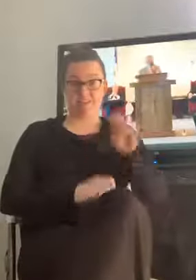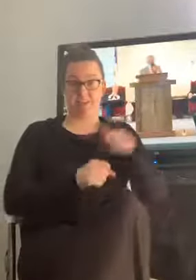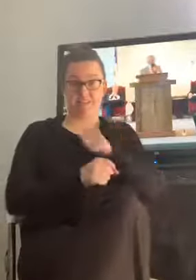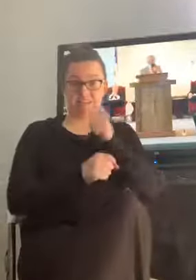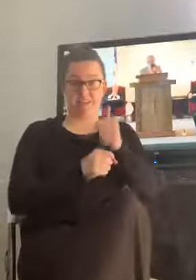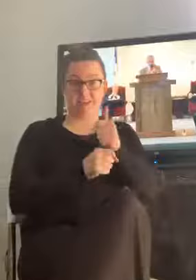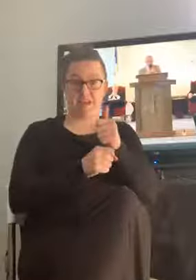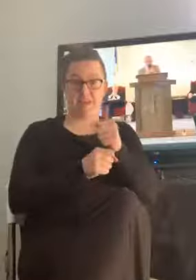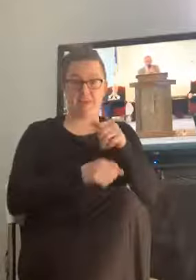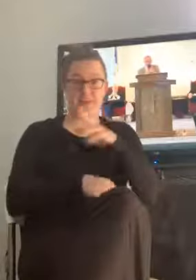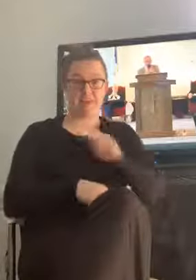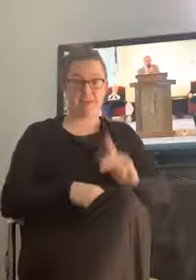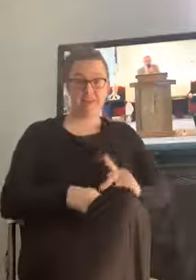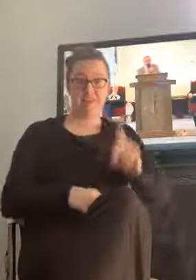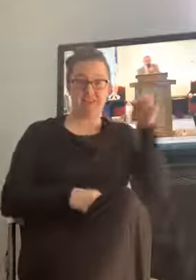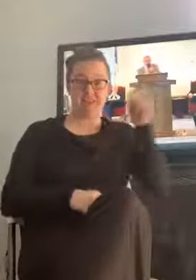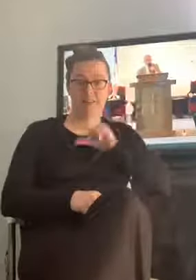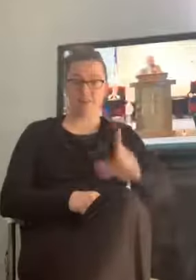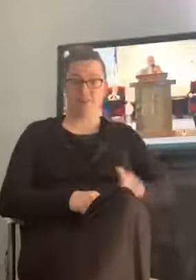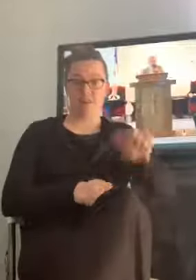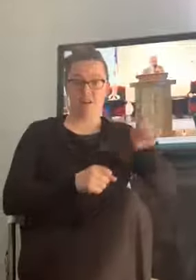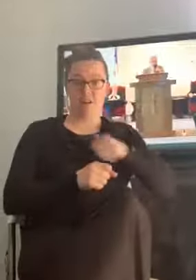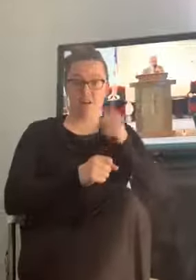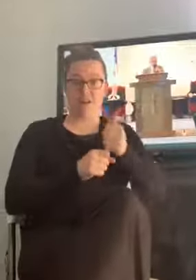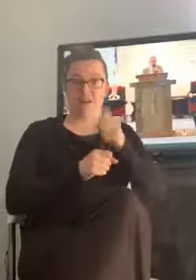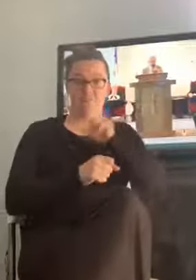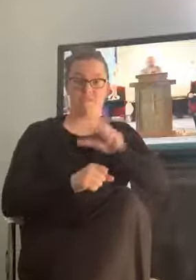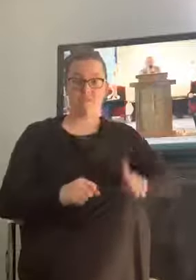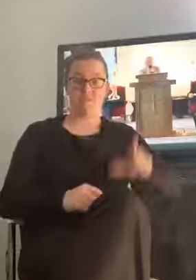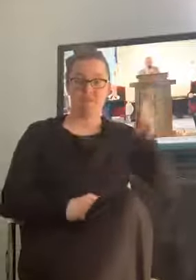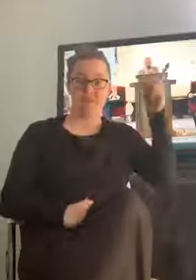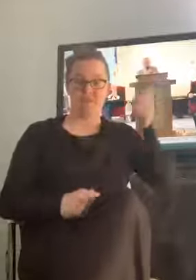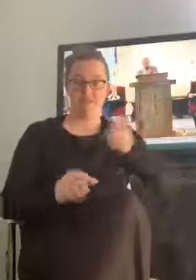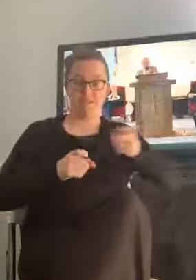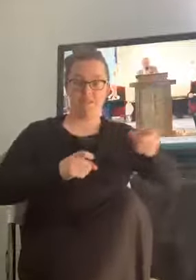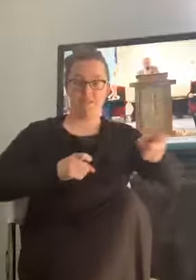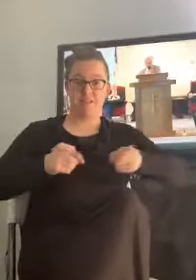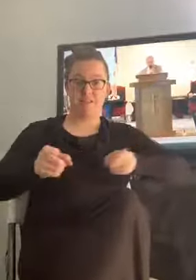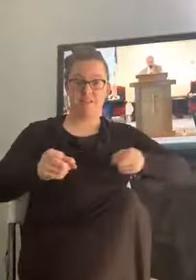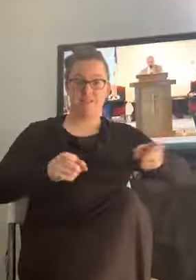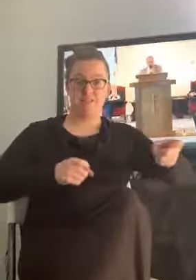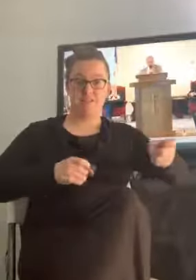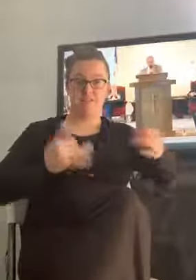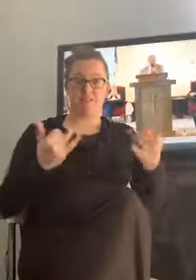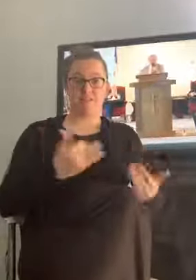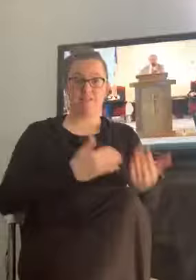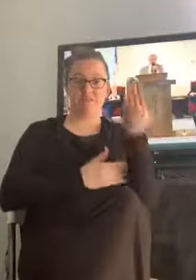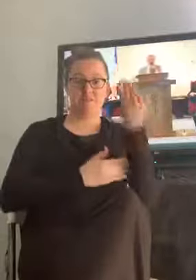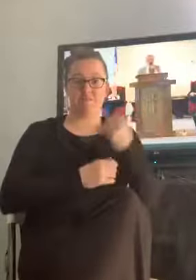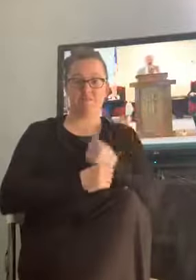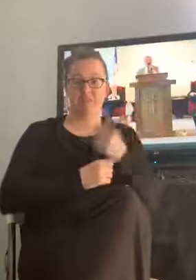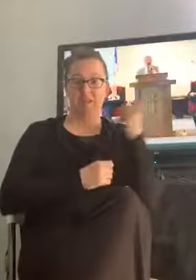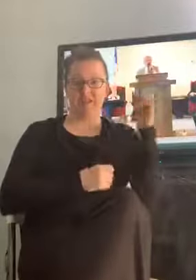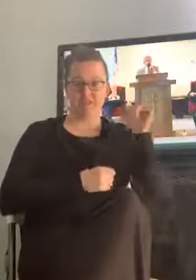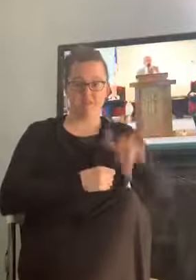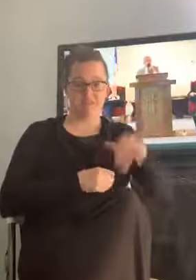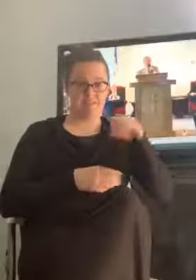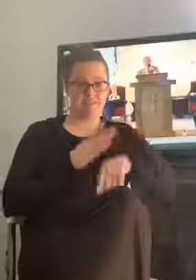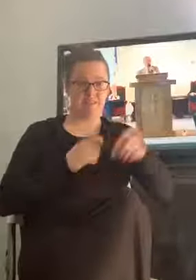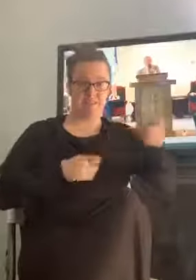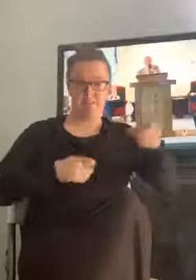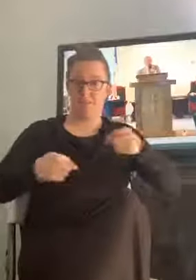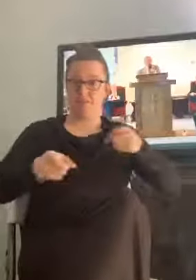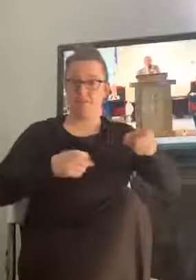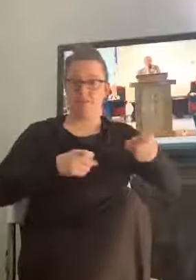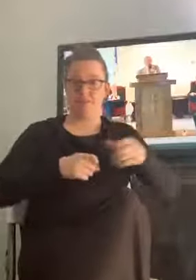And he is the Lord of Lords. And he still reigns supreme this morning. He still is in the control